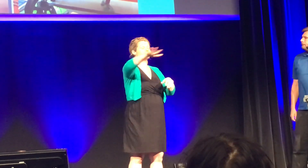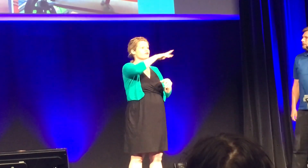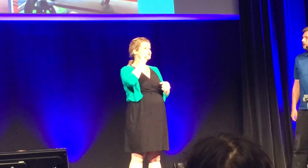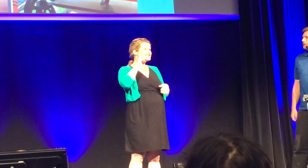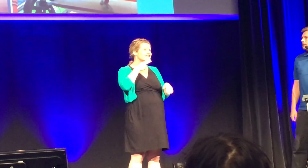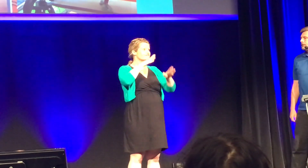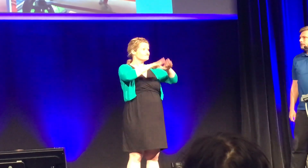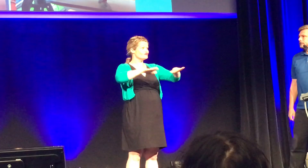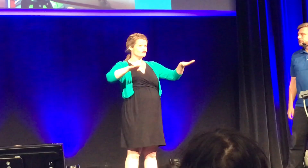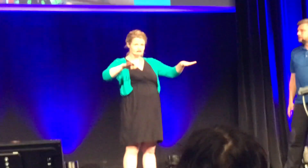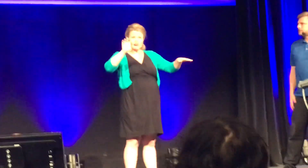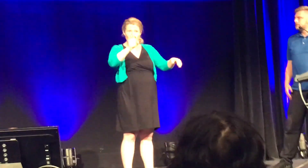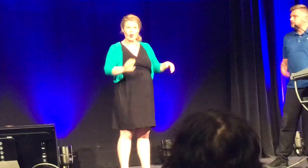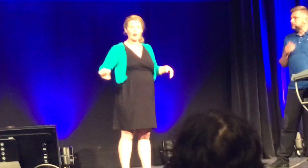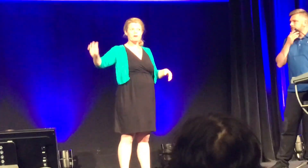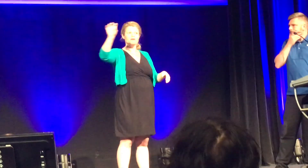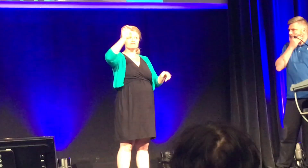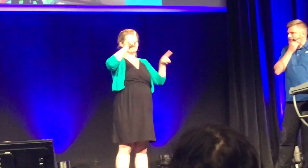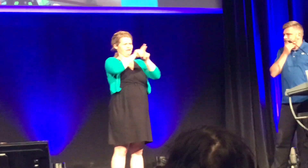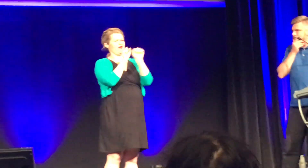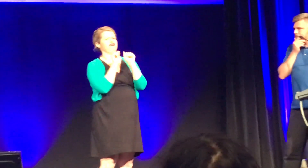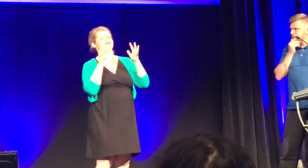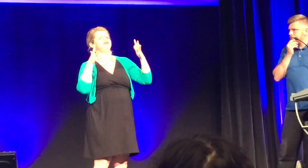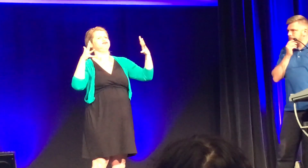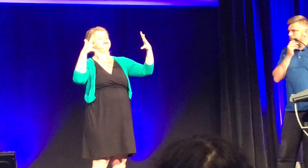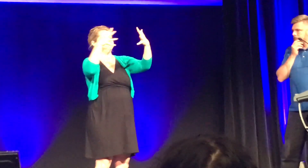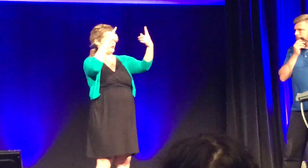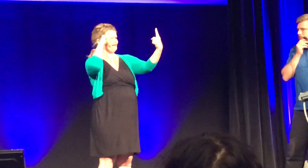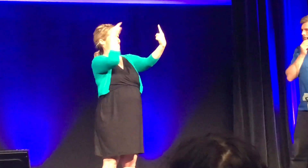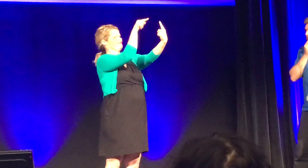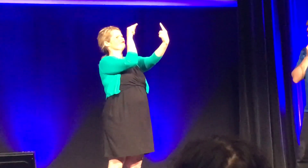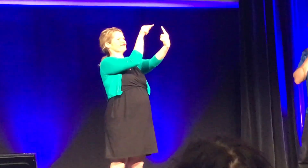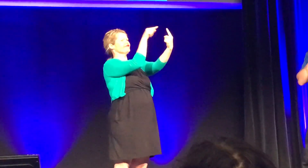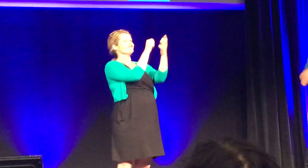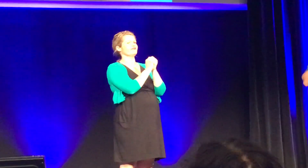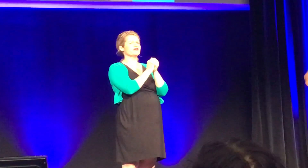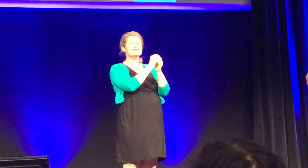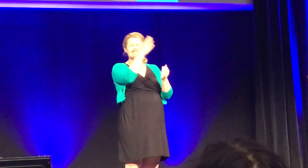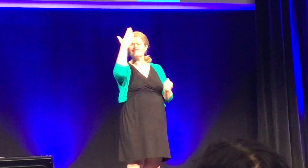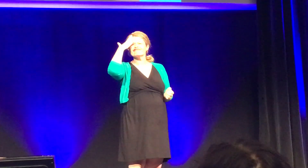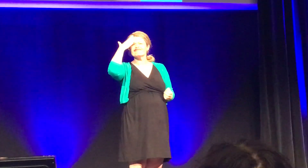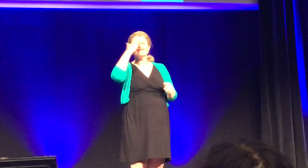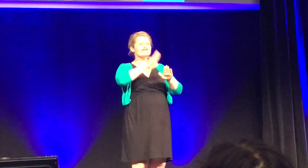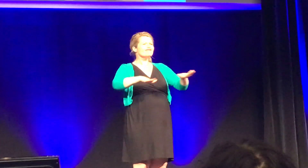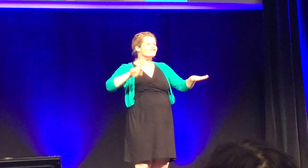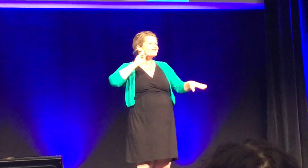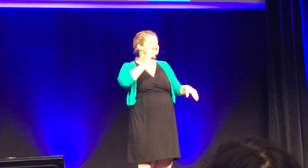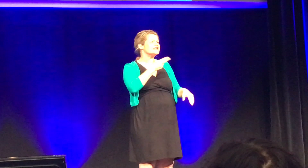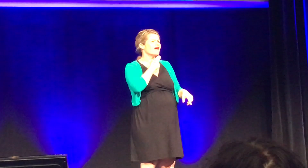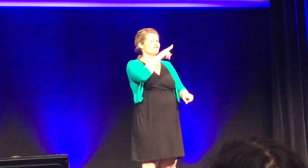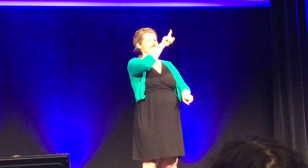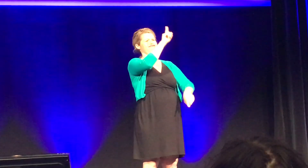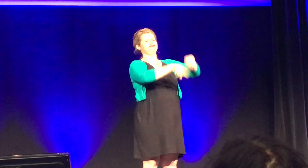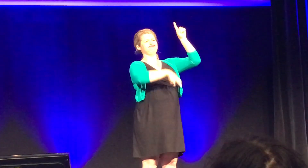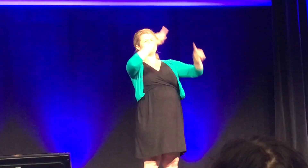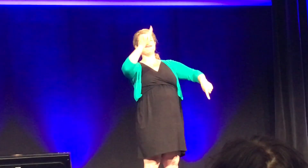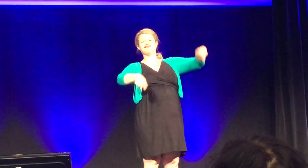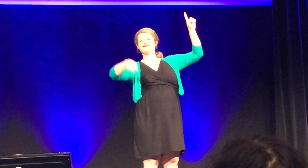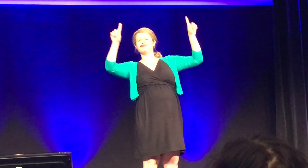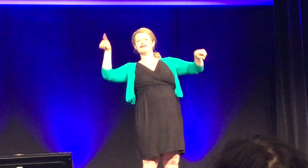The goal of our project is to try and reach out to deaf children across Europe. That's the ultimate goal for us, is to develop